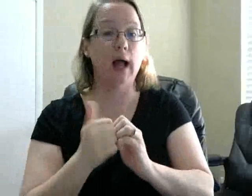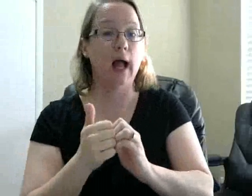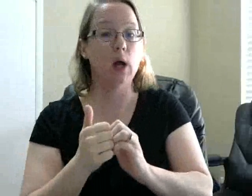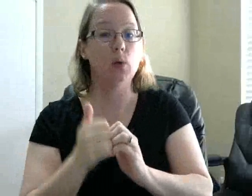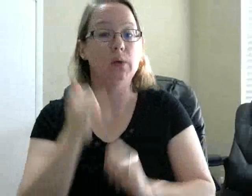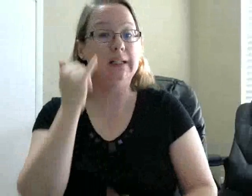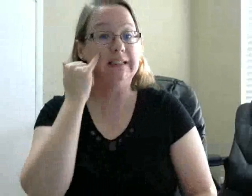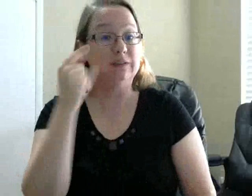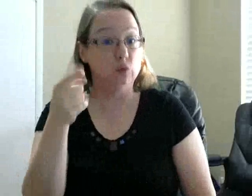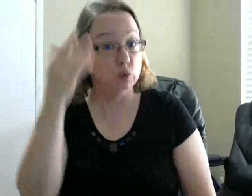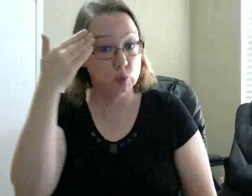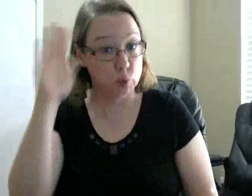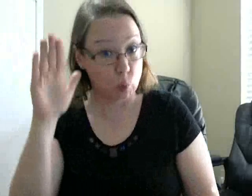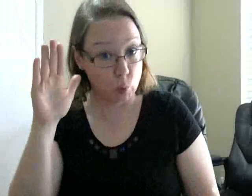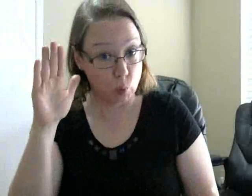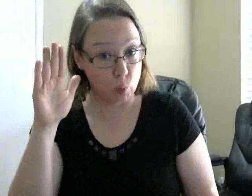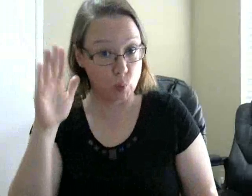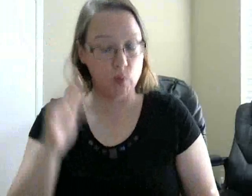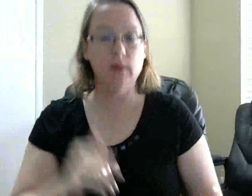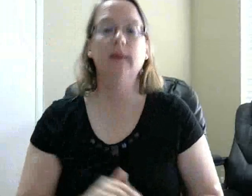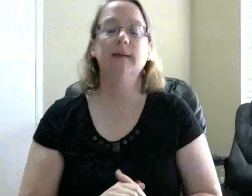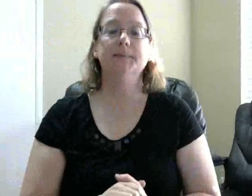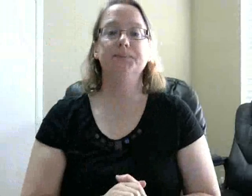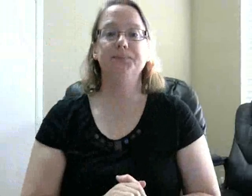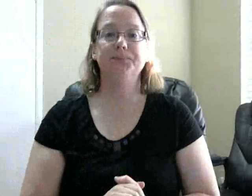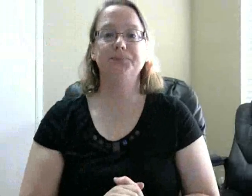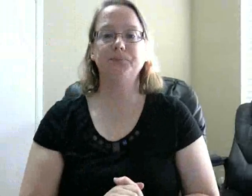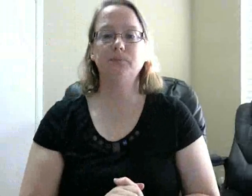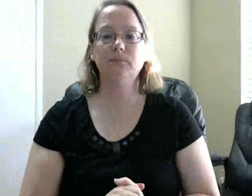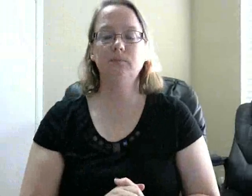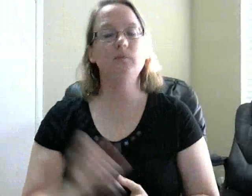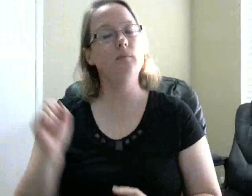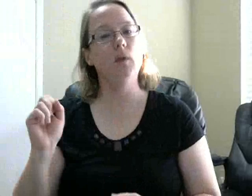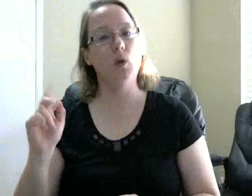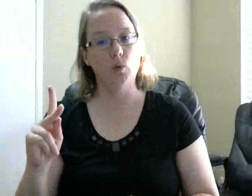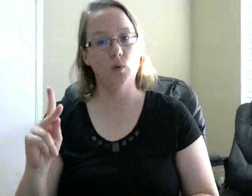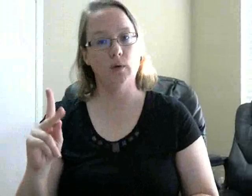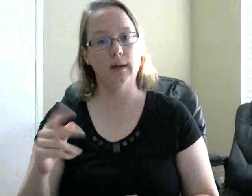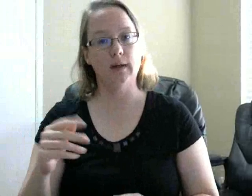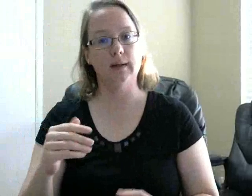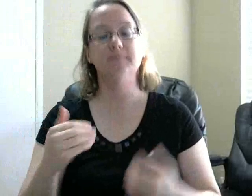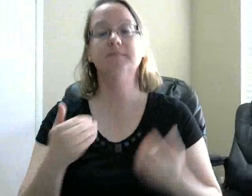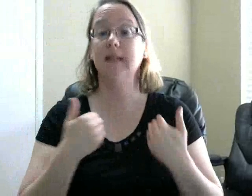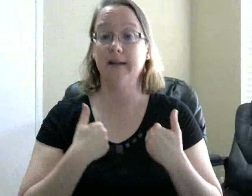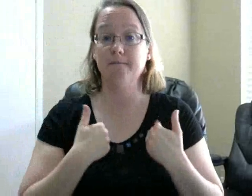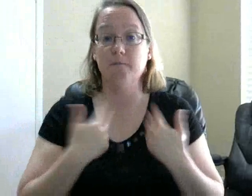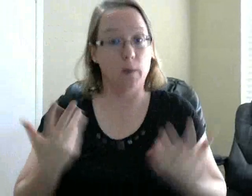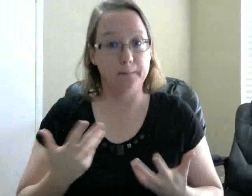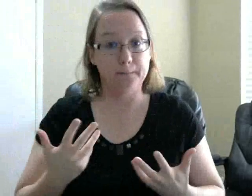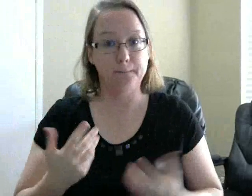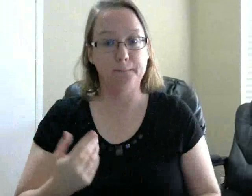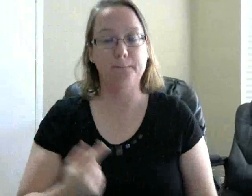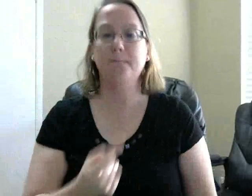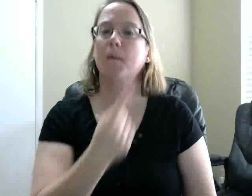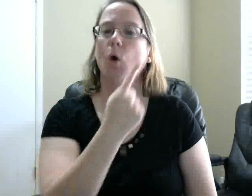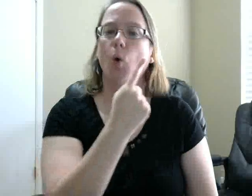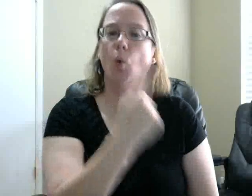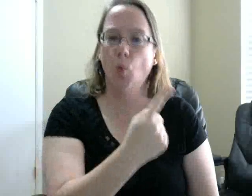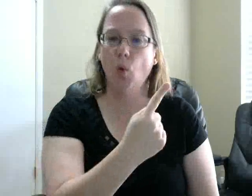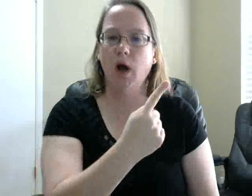memorized or you haven't already mastered this. You say, well, if I have one, let's call that a